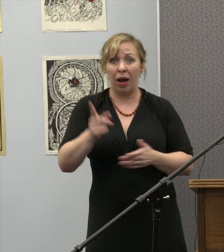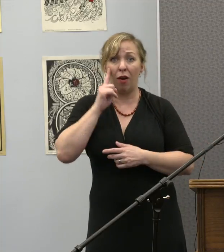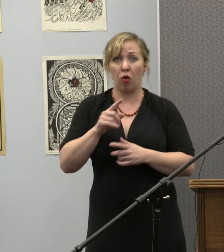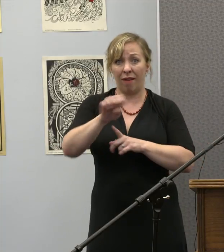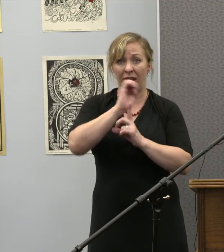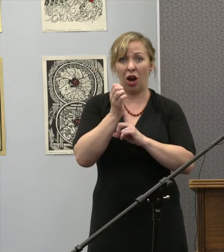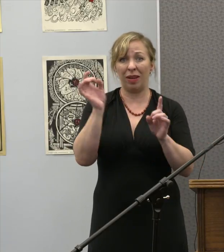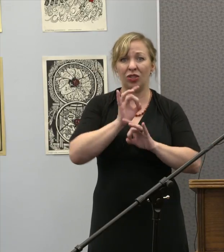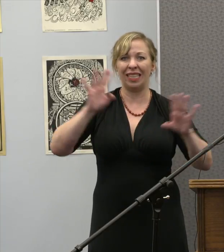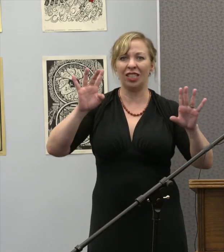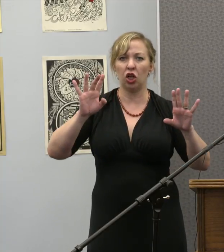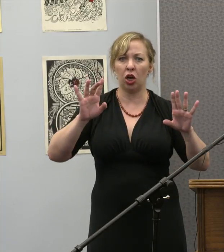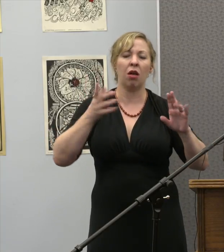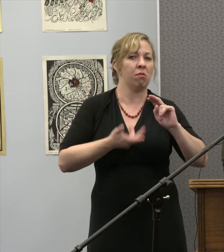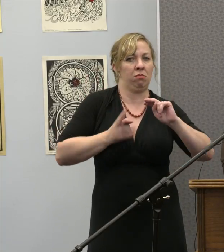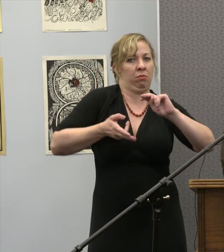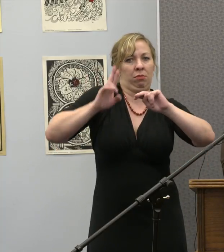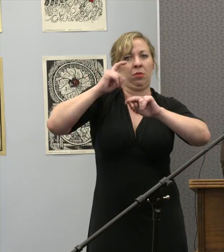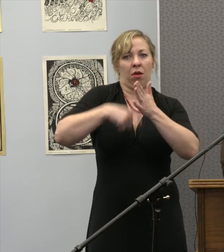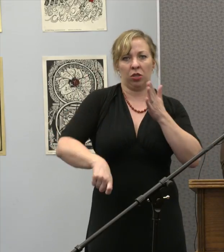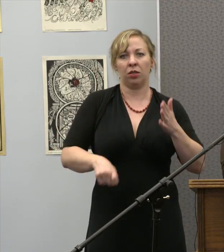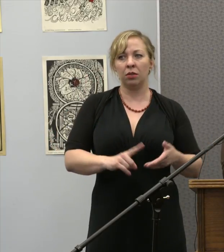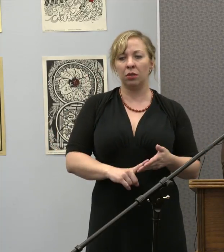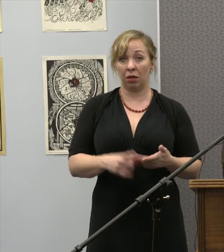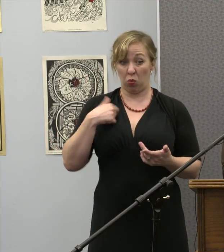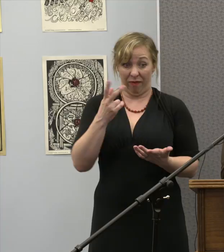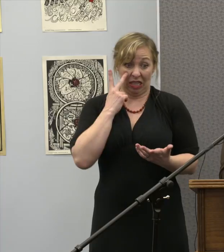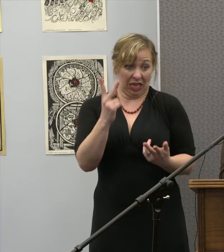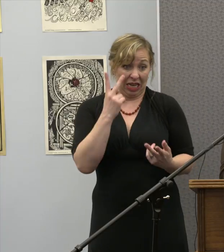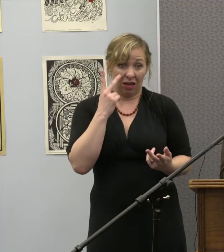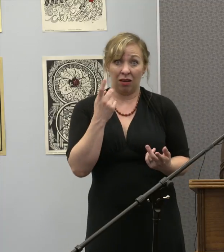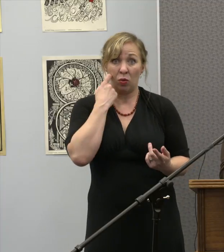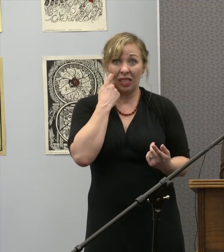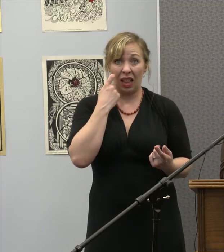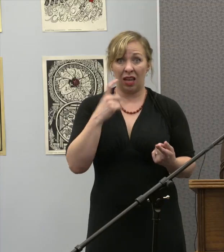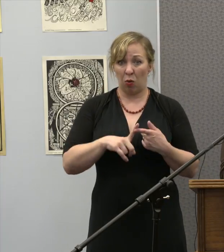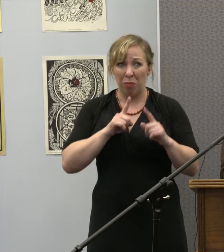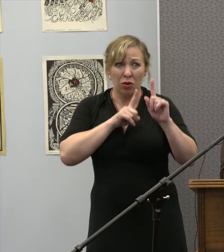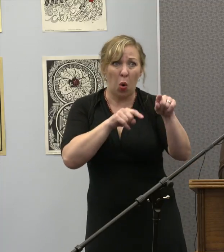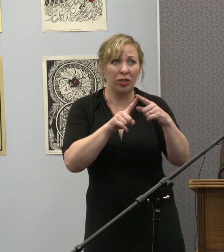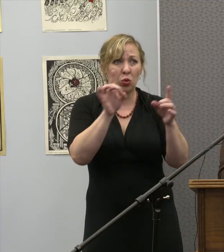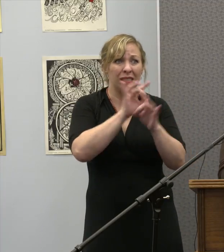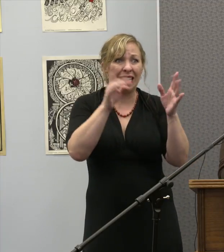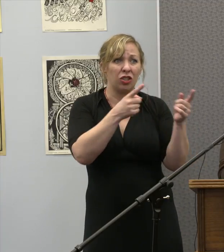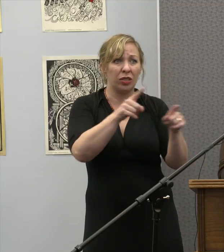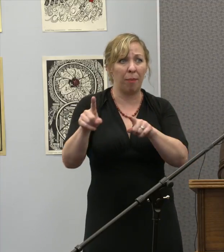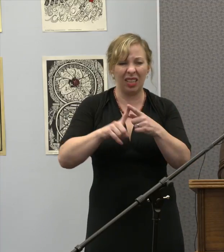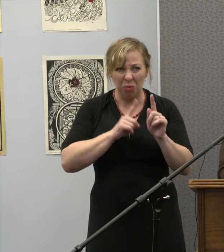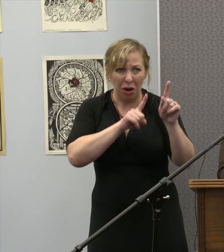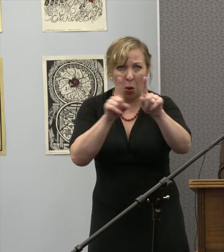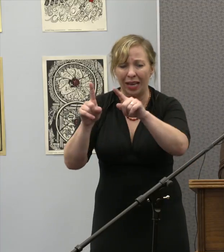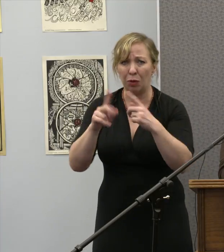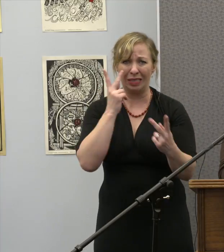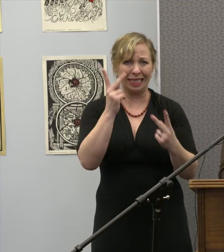that amount. And we've seen that as we've been responding to climate disasters around the country. Climate change is layered on top of other